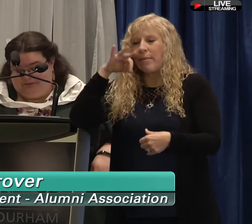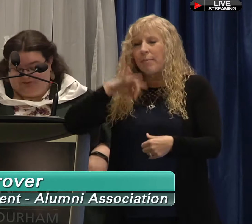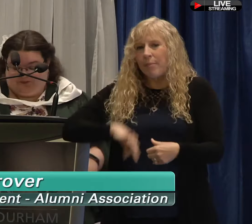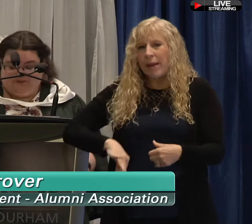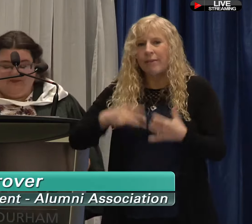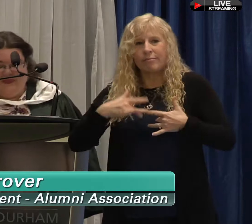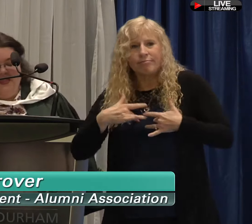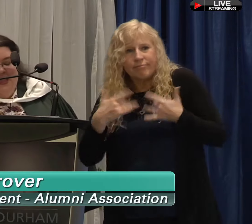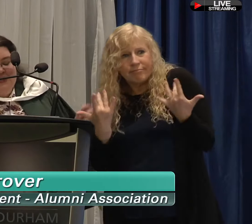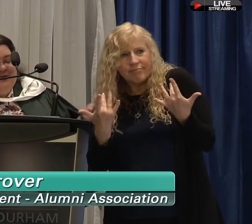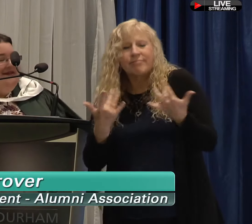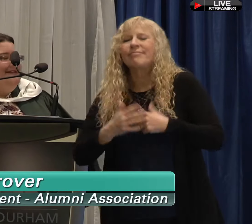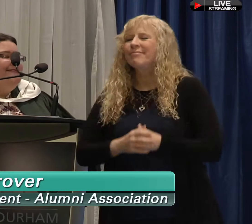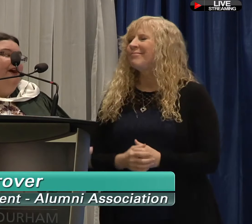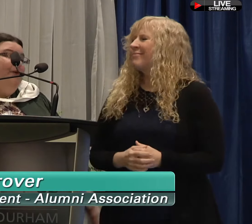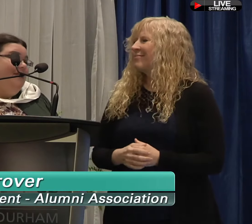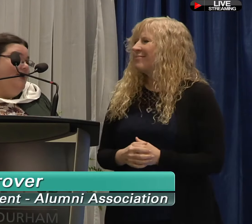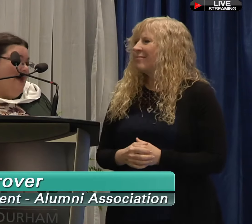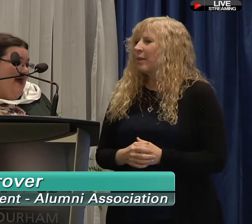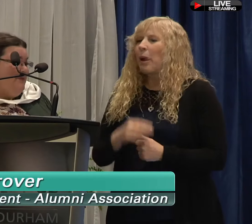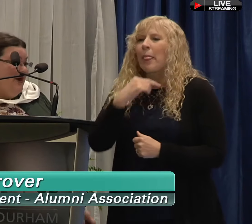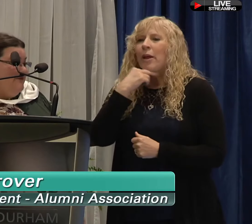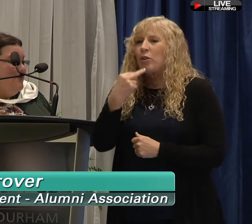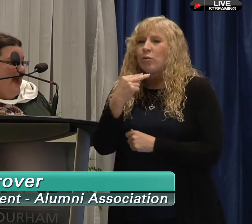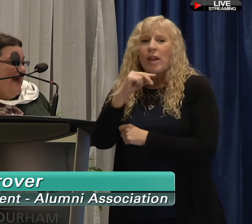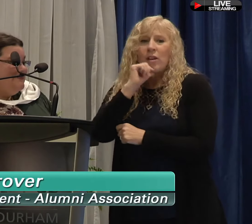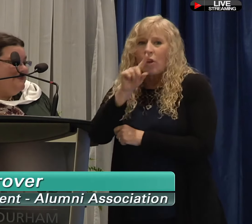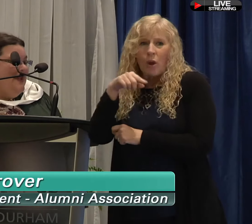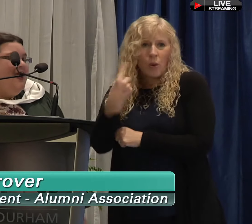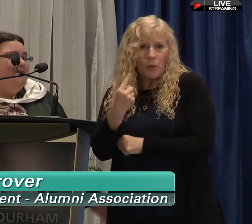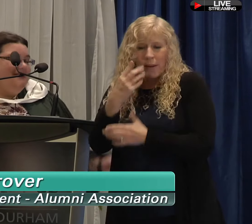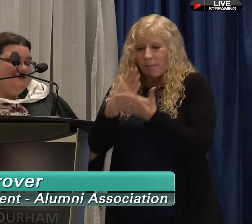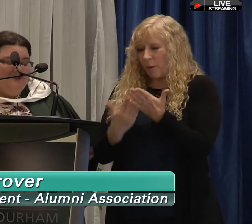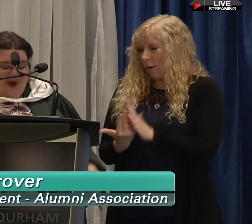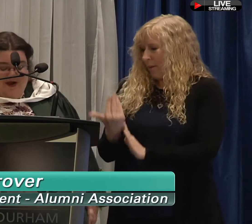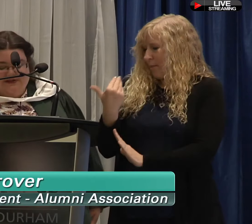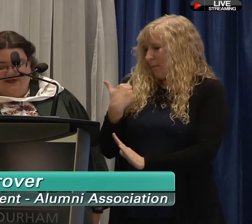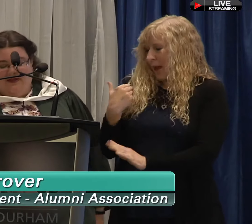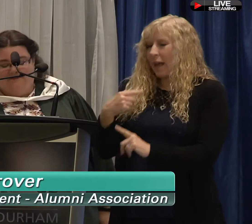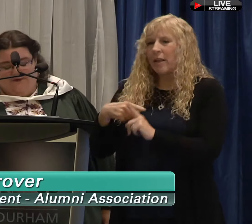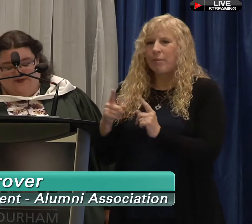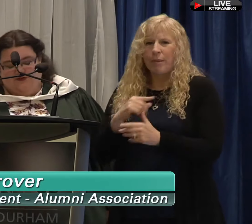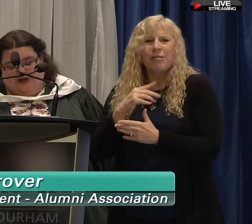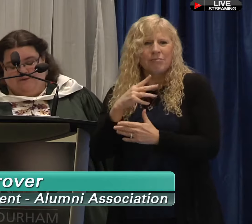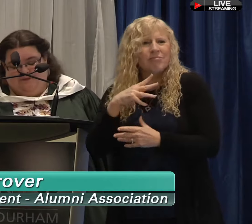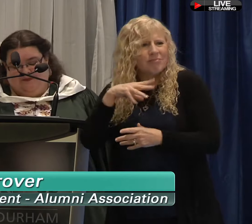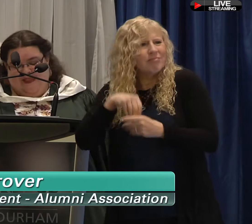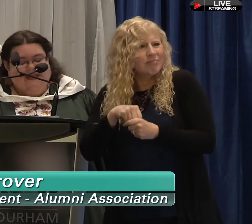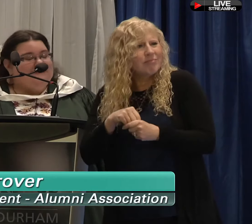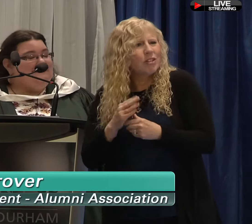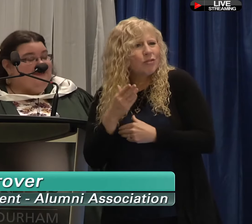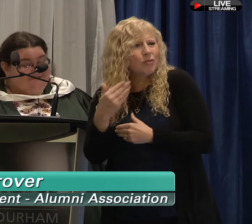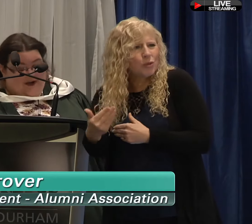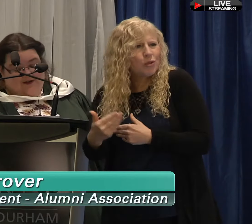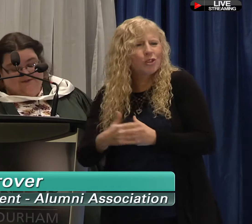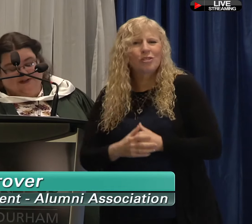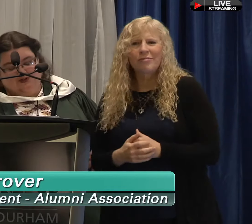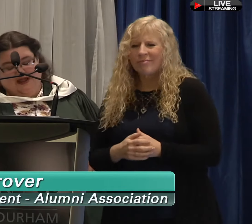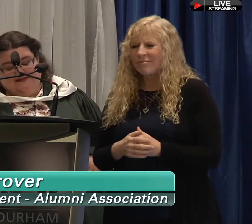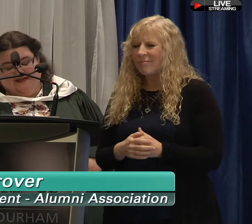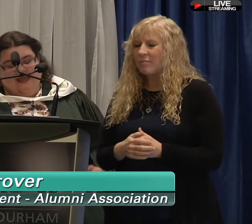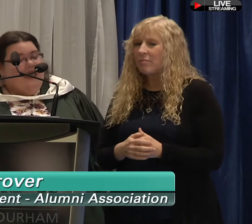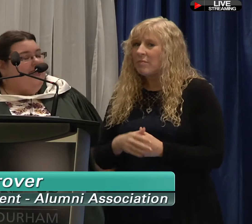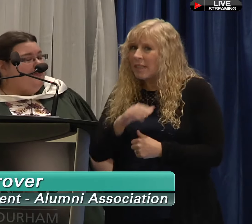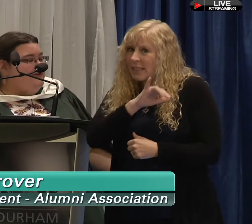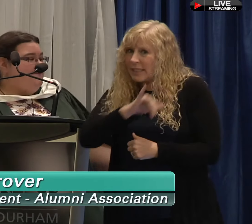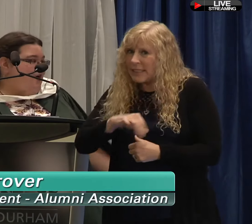benefits, and events. Trent is not only a part of your past, but it is a part of your future. Stay involved in